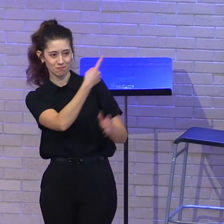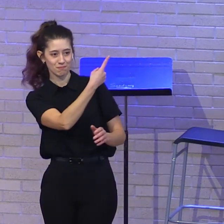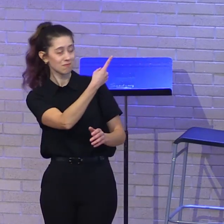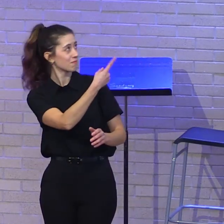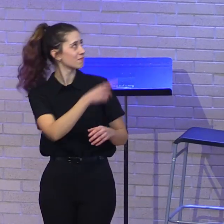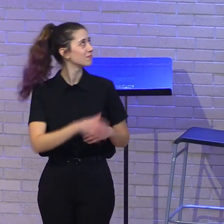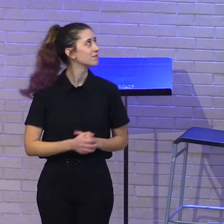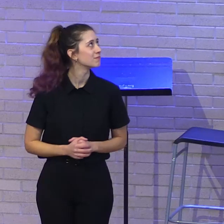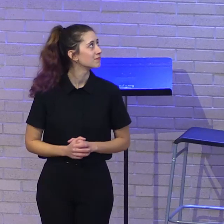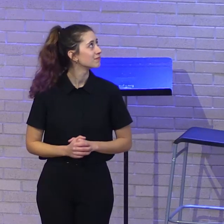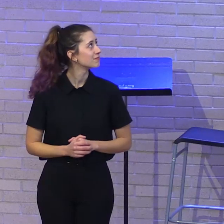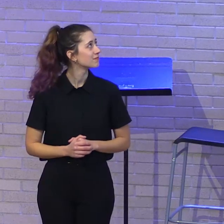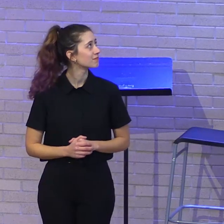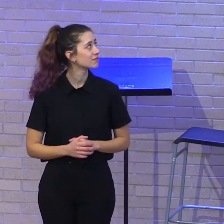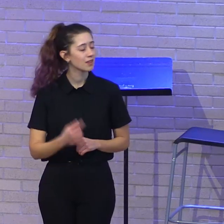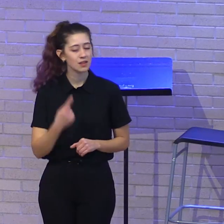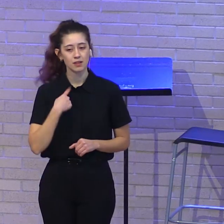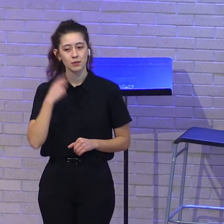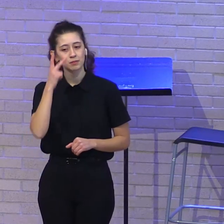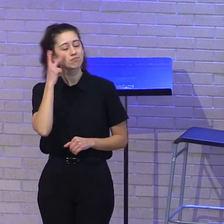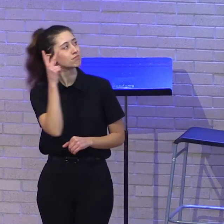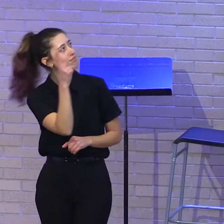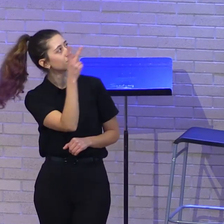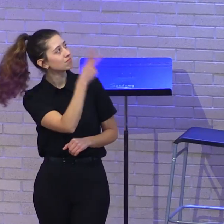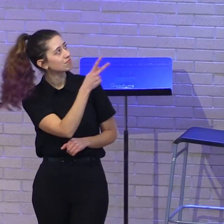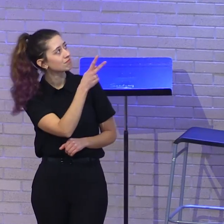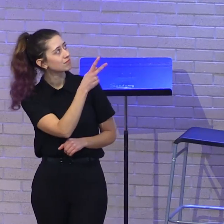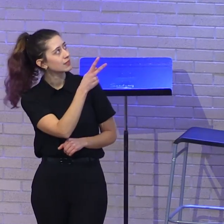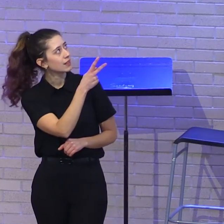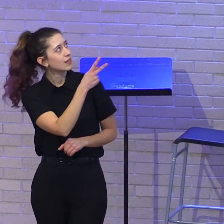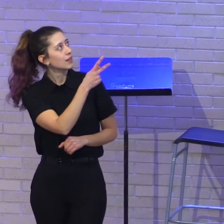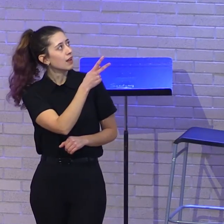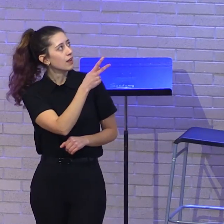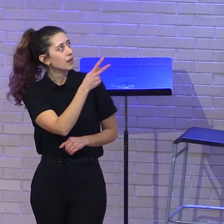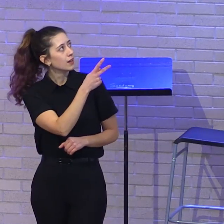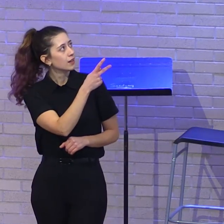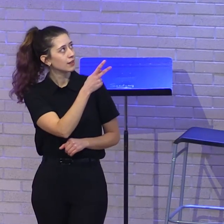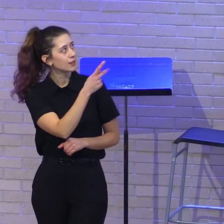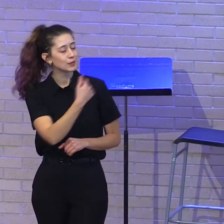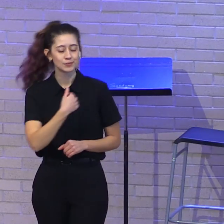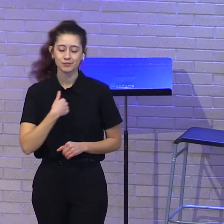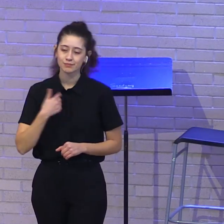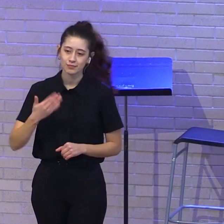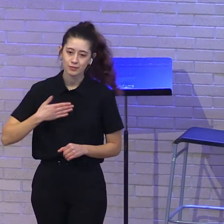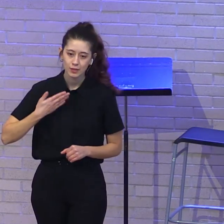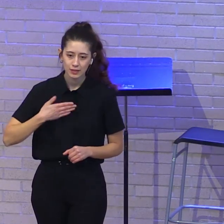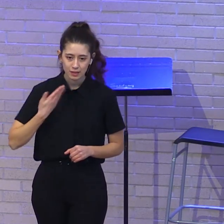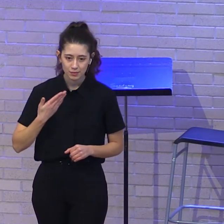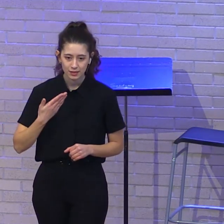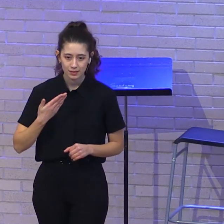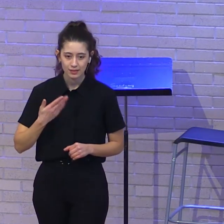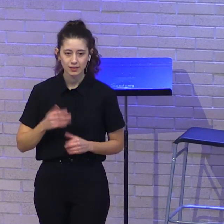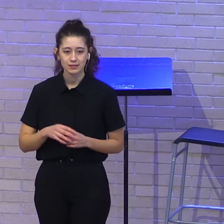Every time I look at that picture, I'm just very happy because I remember all these moments.